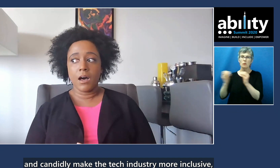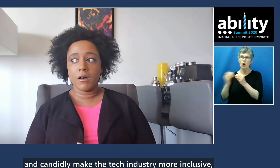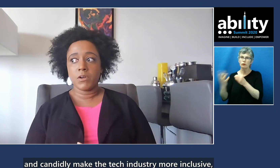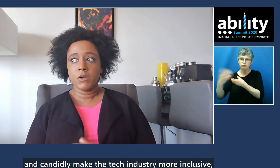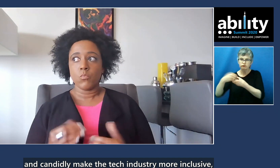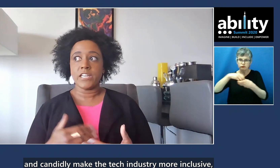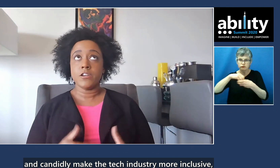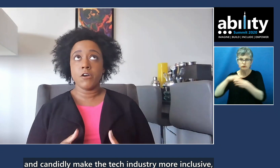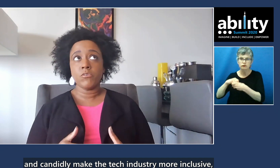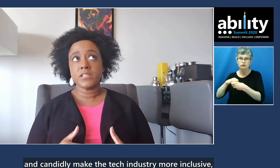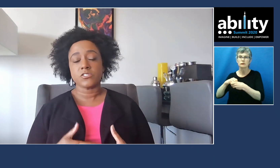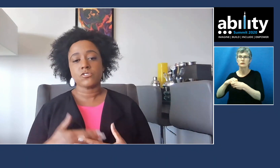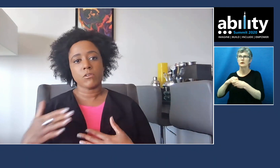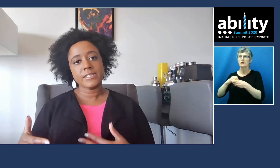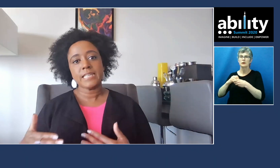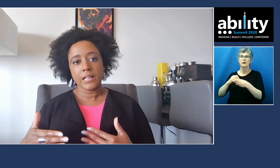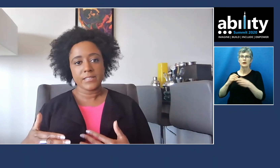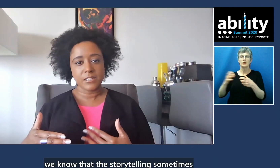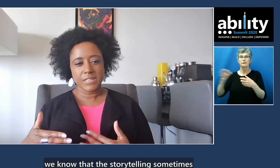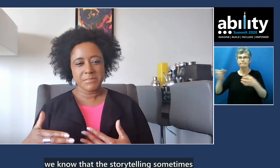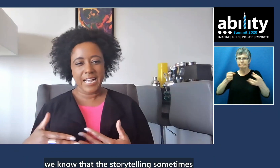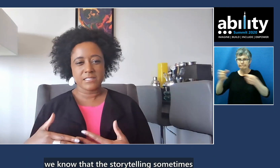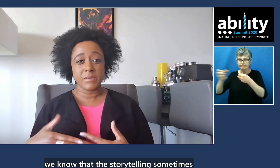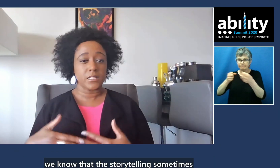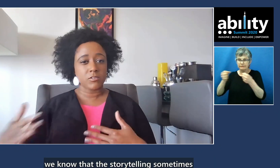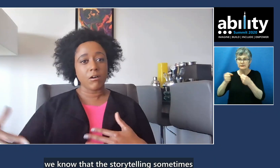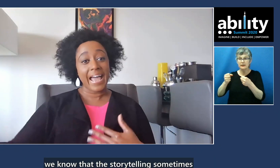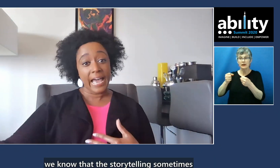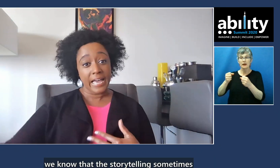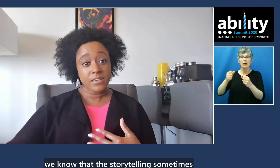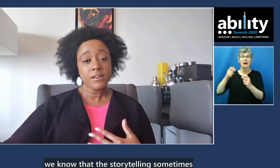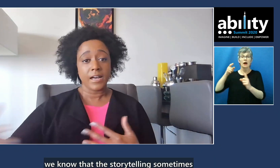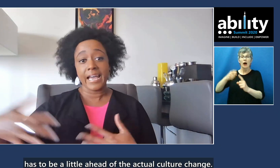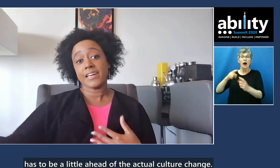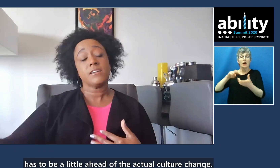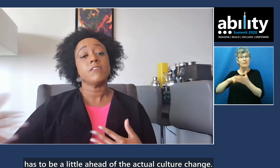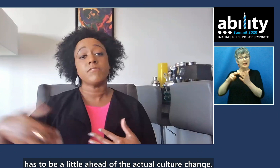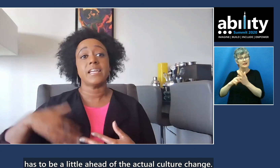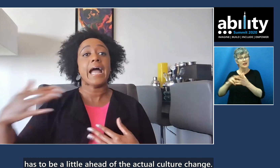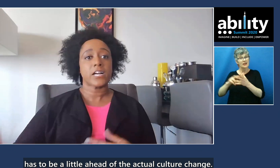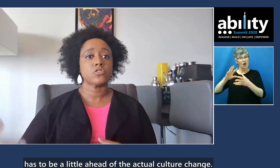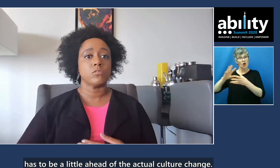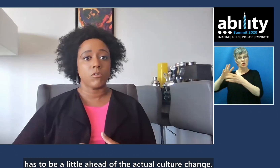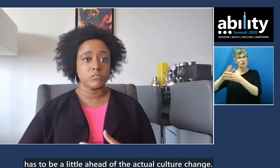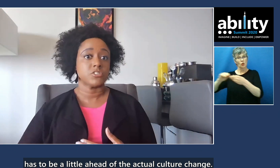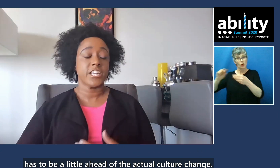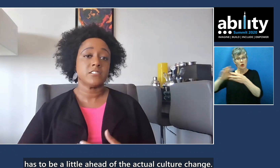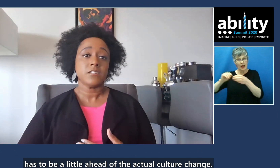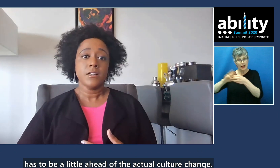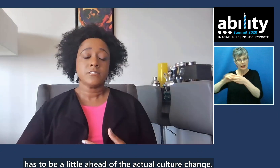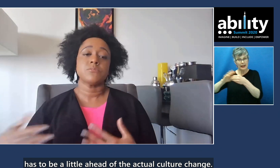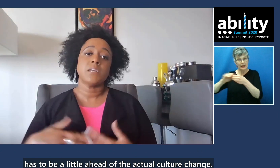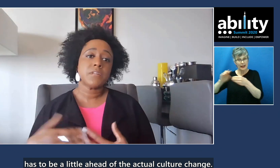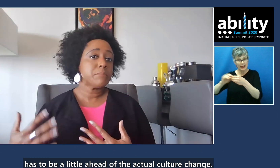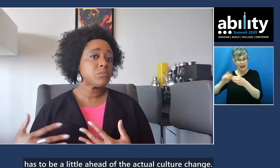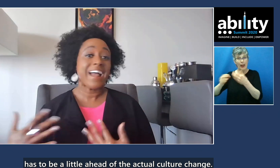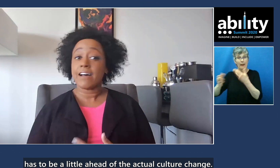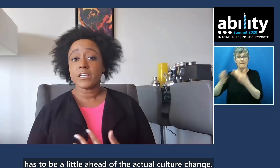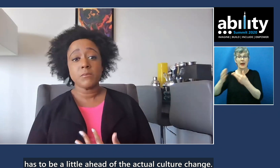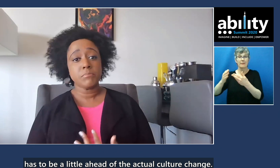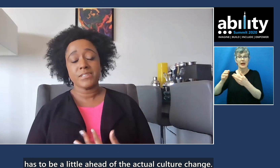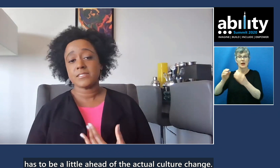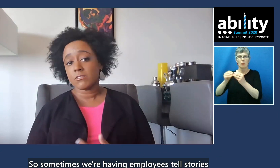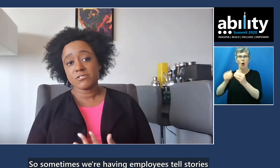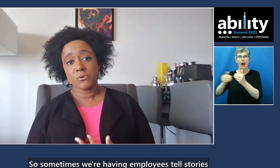inclusive, we know that the storytelling sometimes has to be a little ahead of the actual culture change. So sometimes